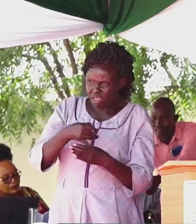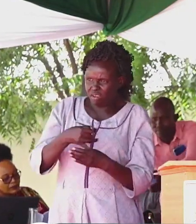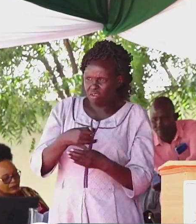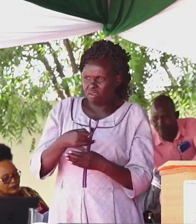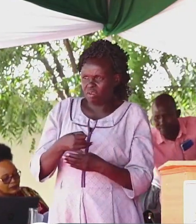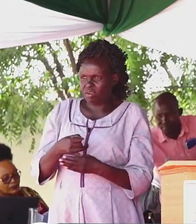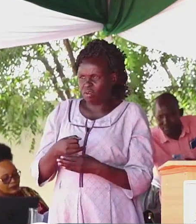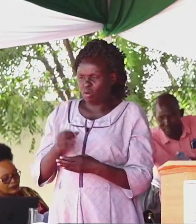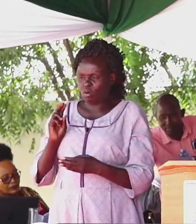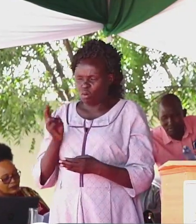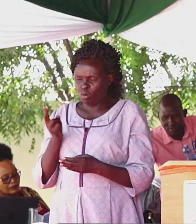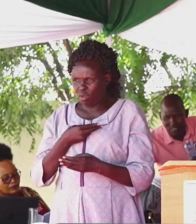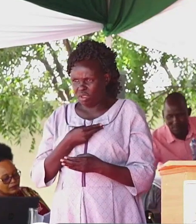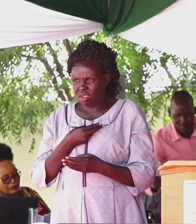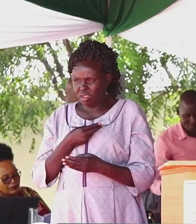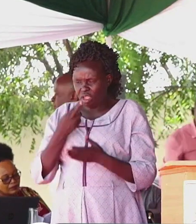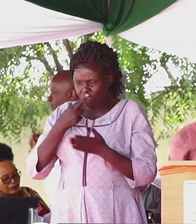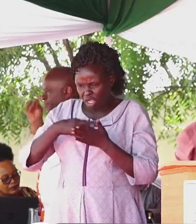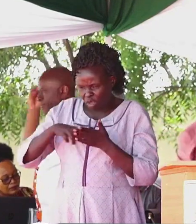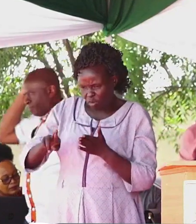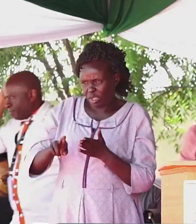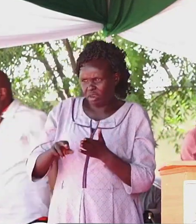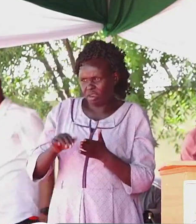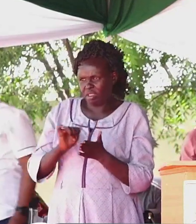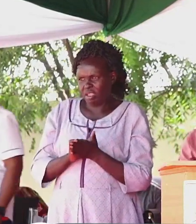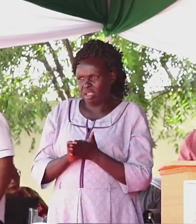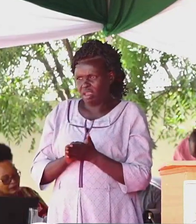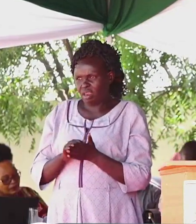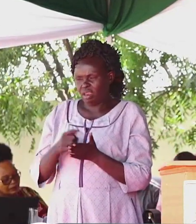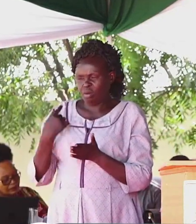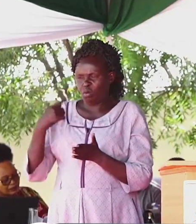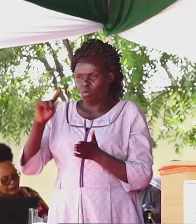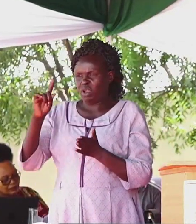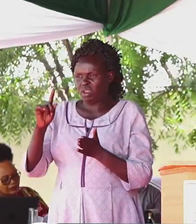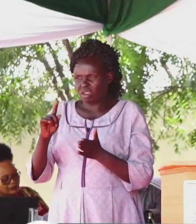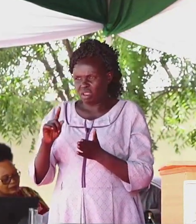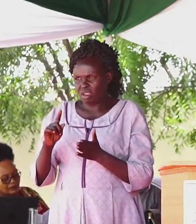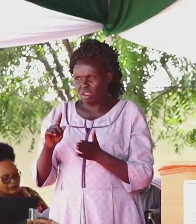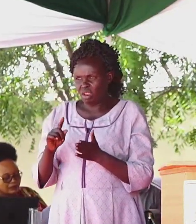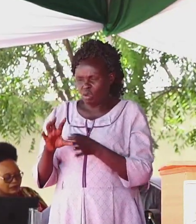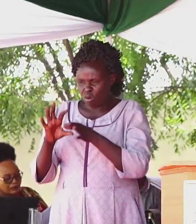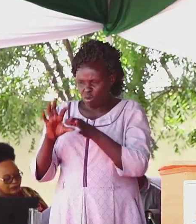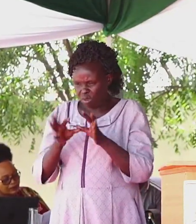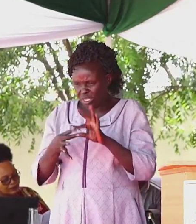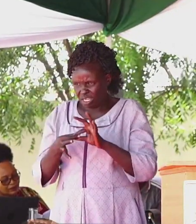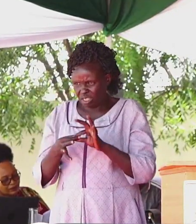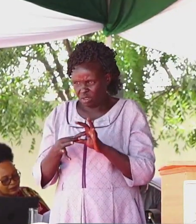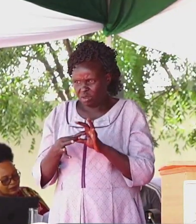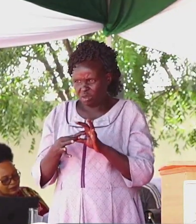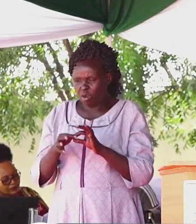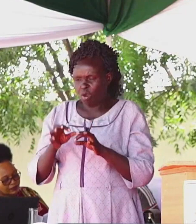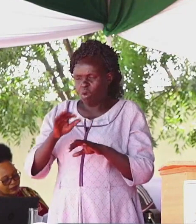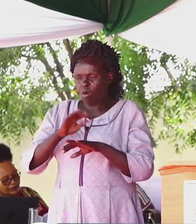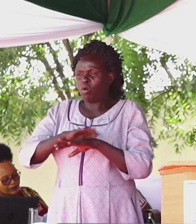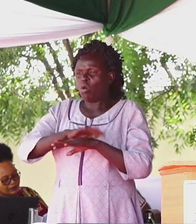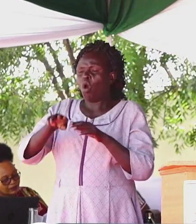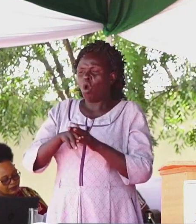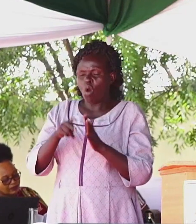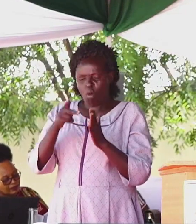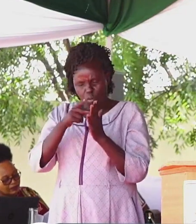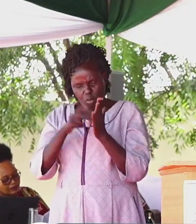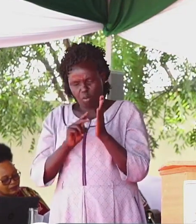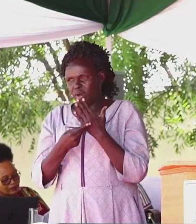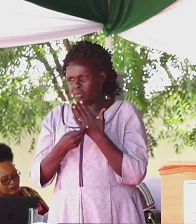We recommend that we prioritize multi-sectoral coordination on all programs in